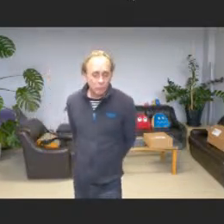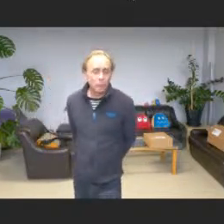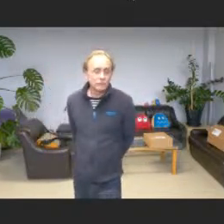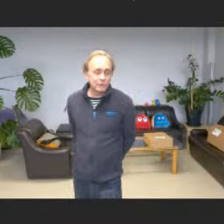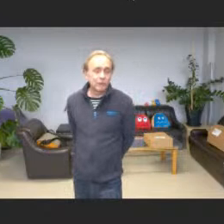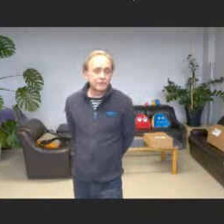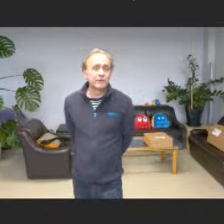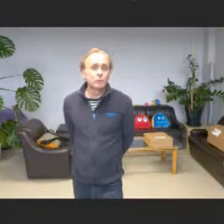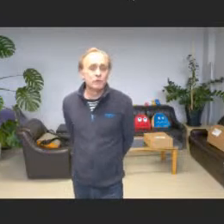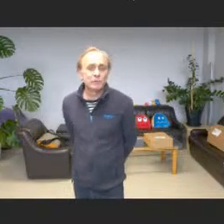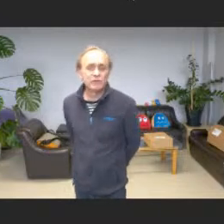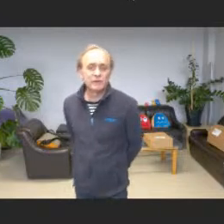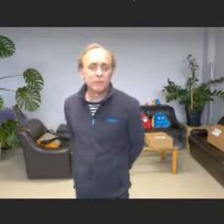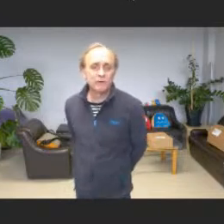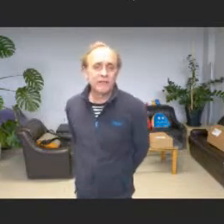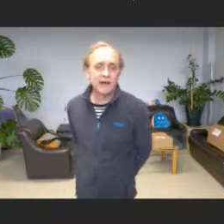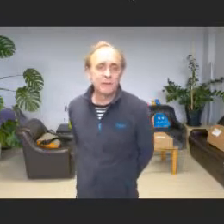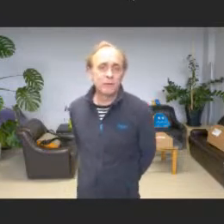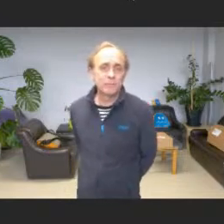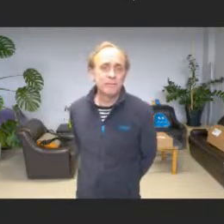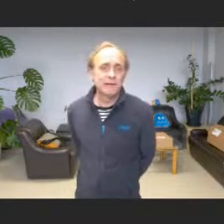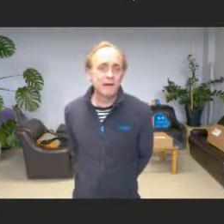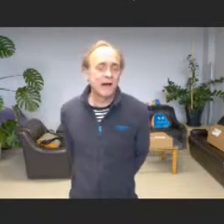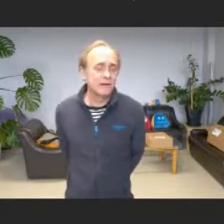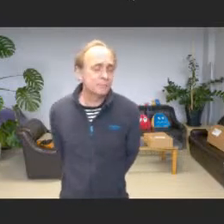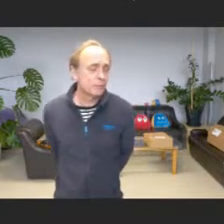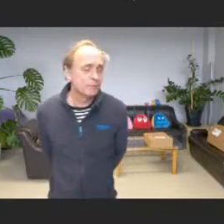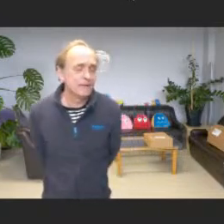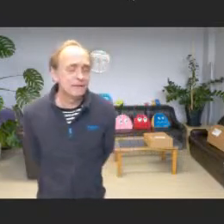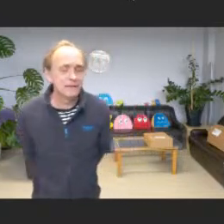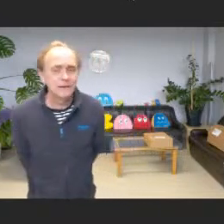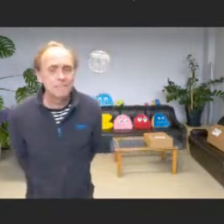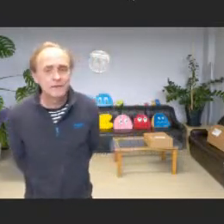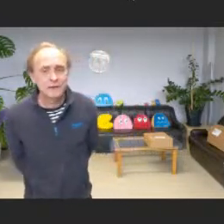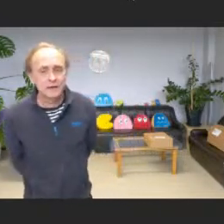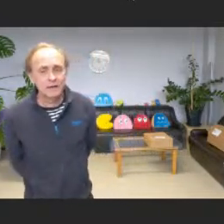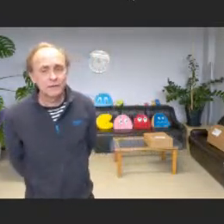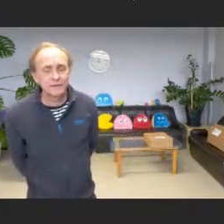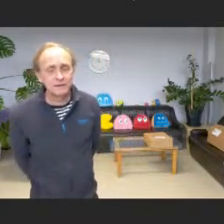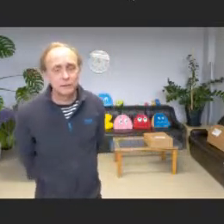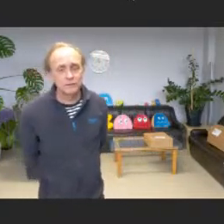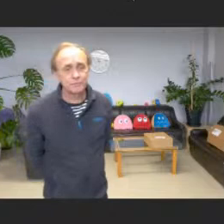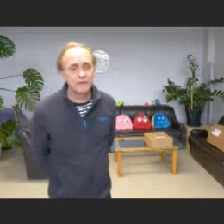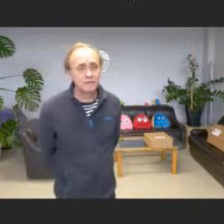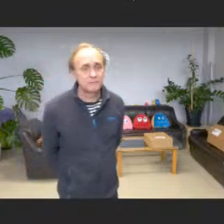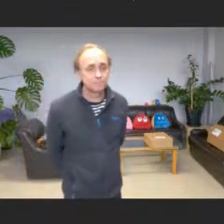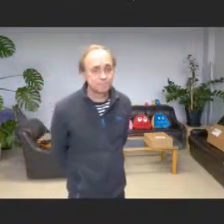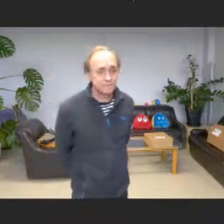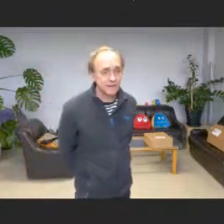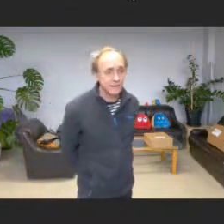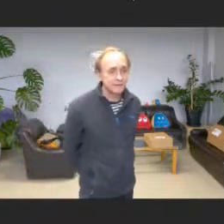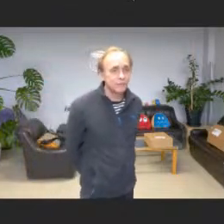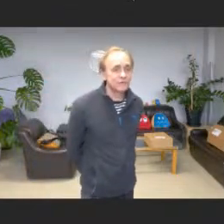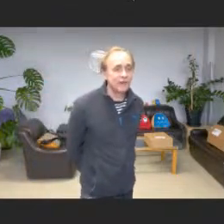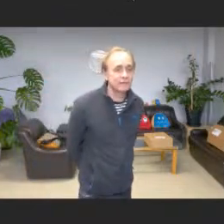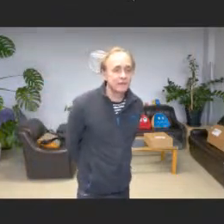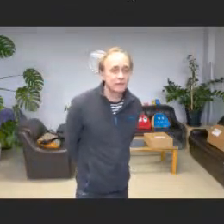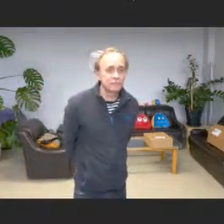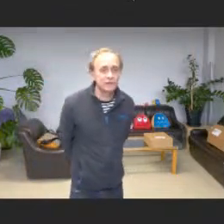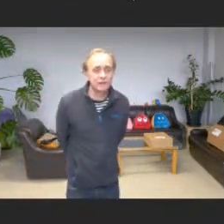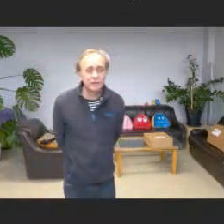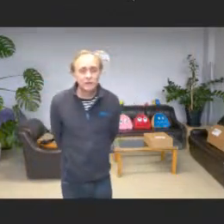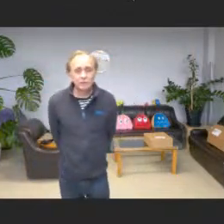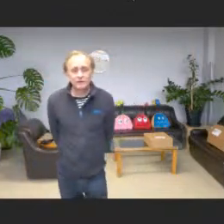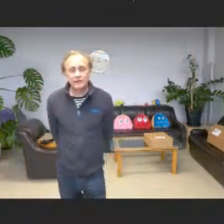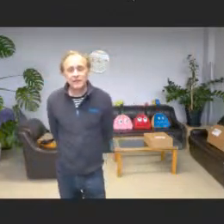clauses or one clause with the highest probability that the clause means. The result then